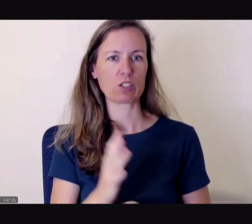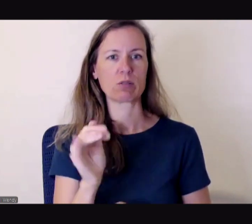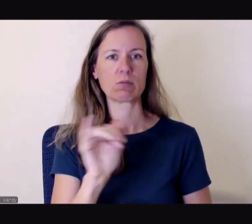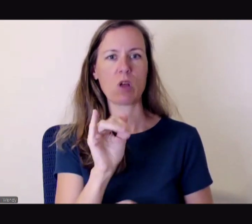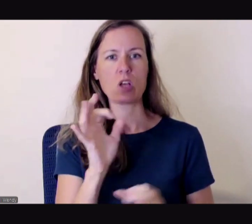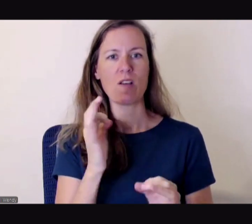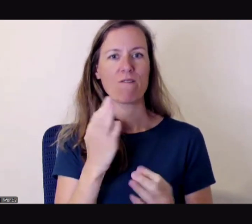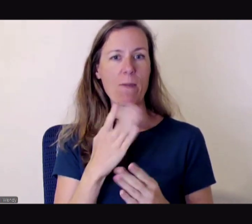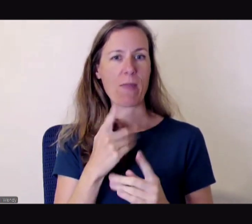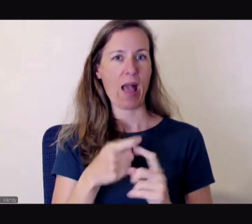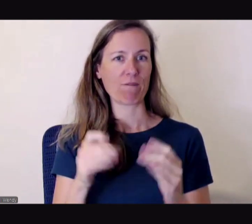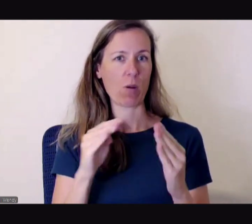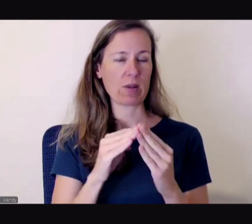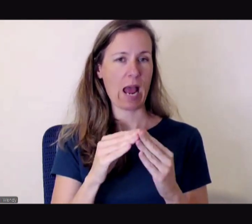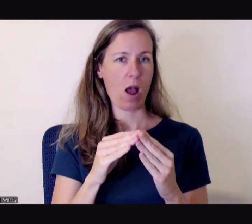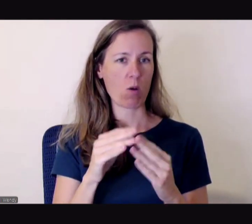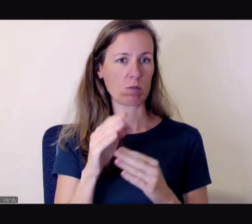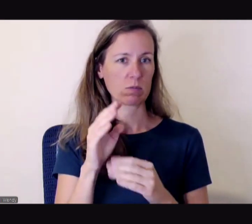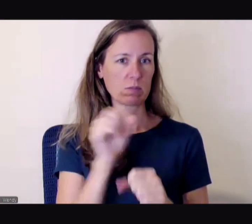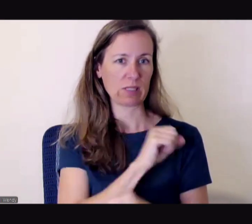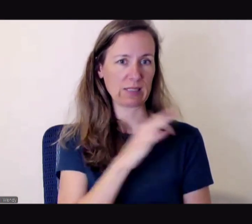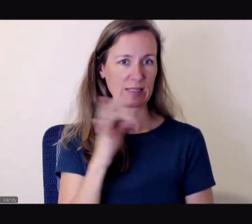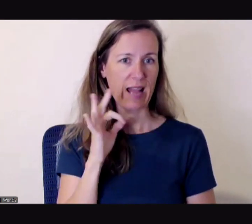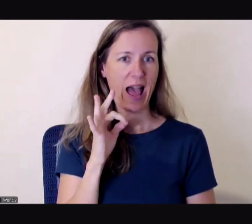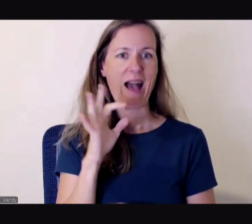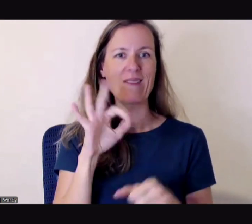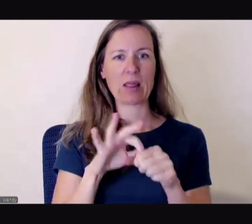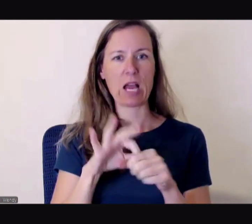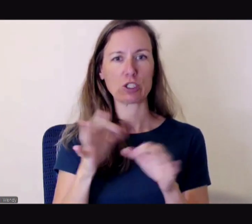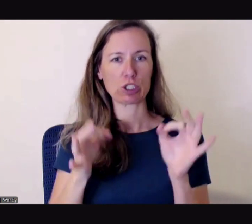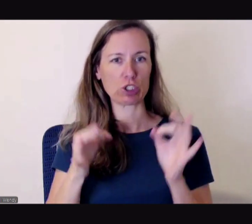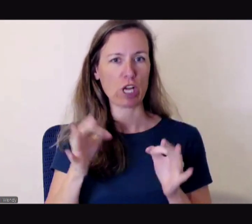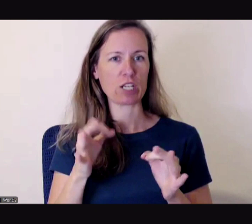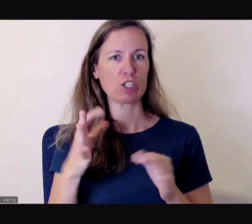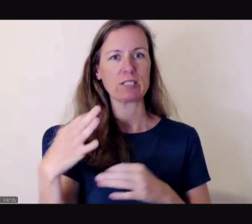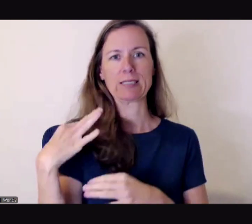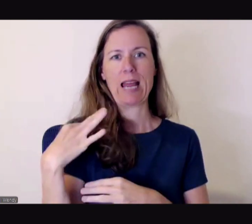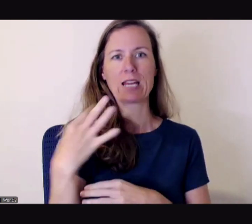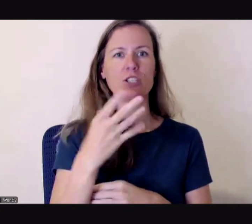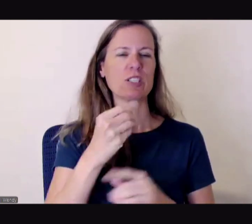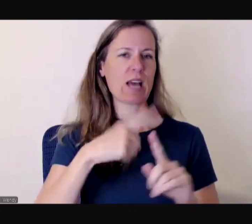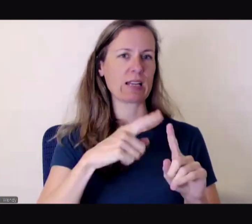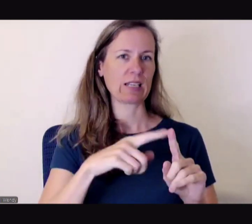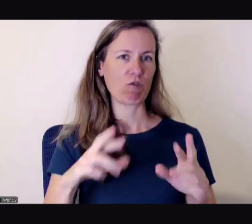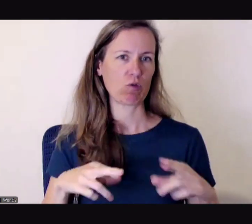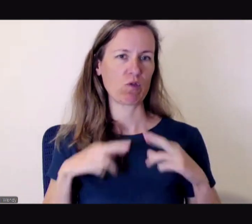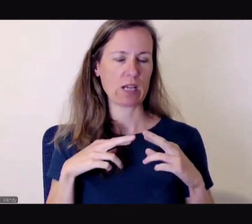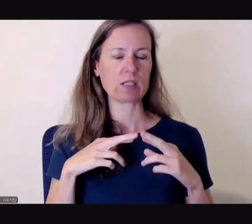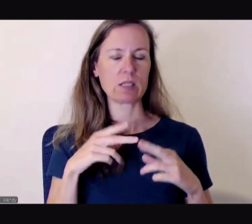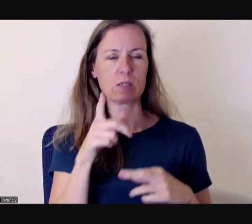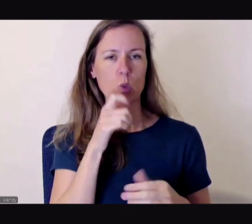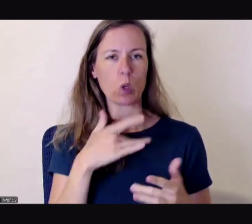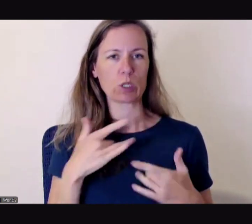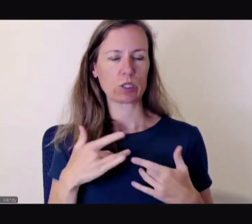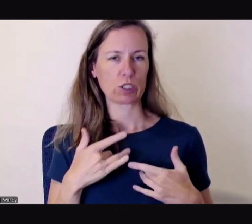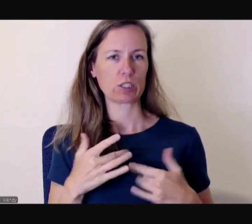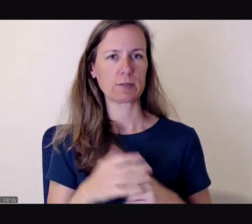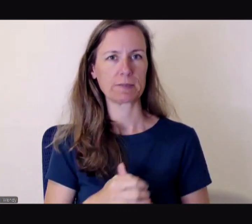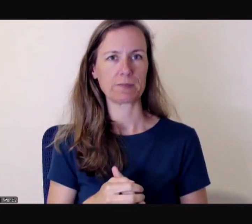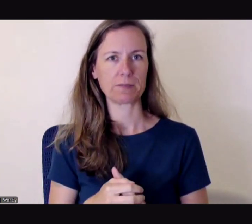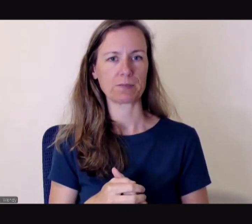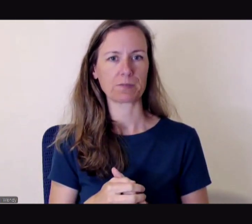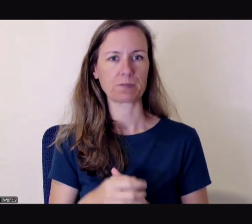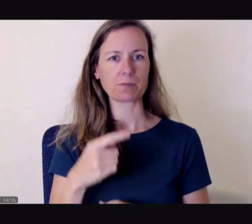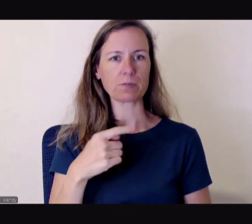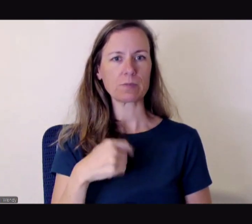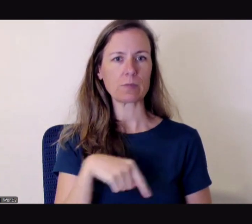election judges, candidates, and various concerned residents. We plan to execute changes on the things that are within the control of the Board